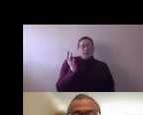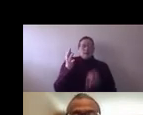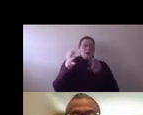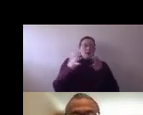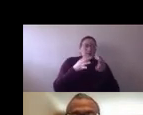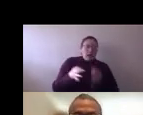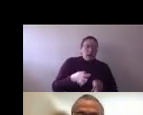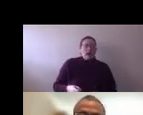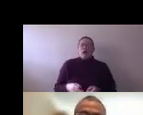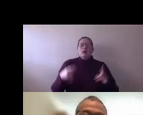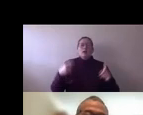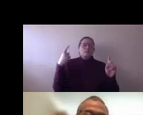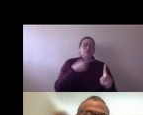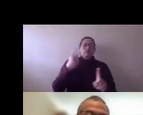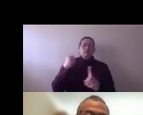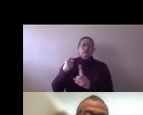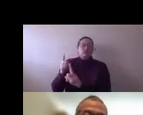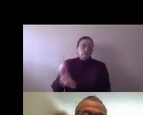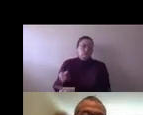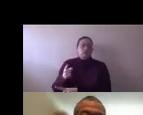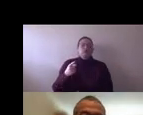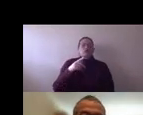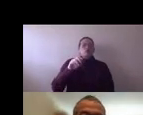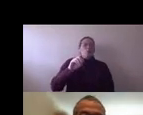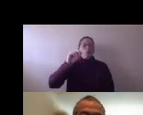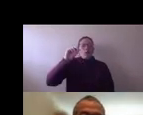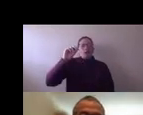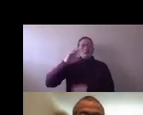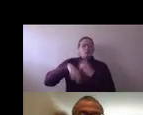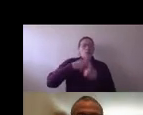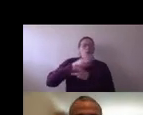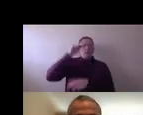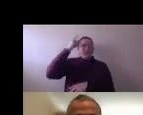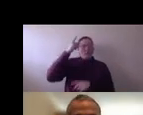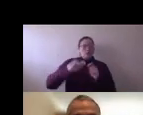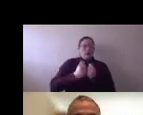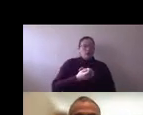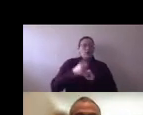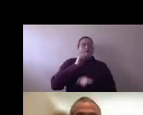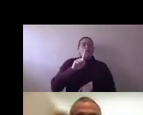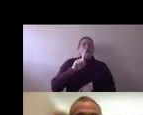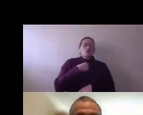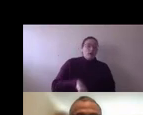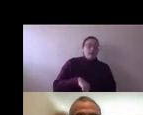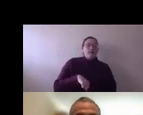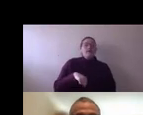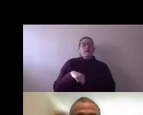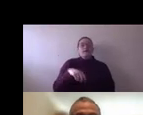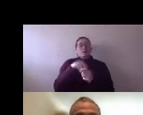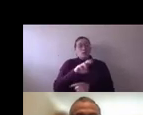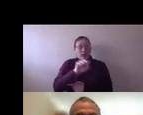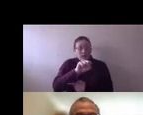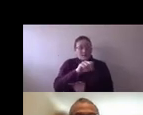major geopolitical changes, both in China domestically in the US, and also in terms of